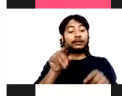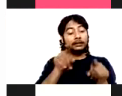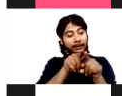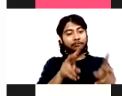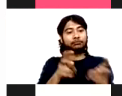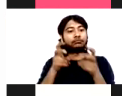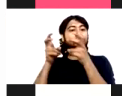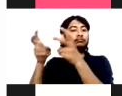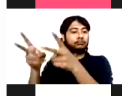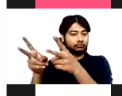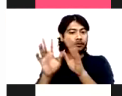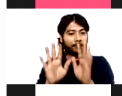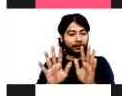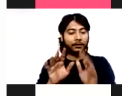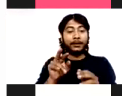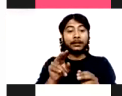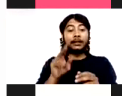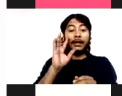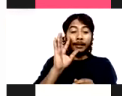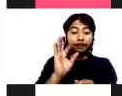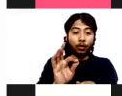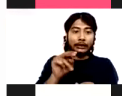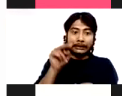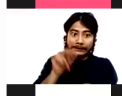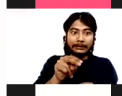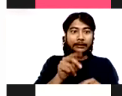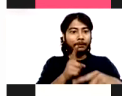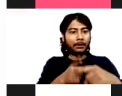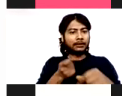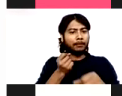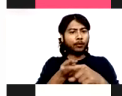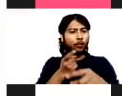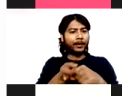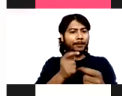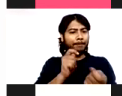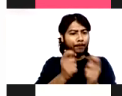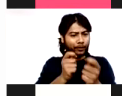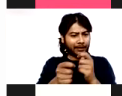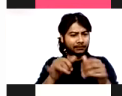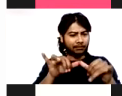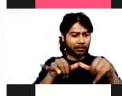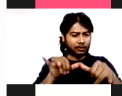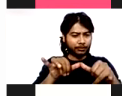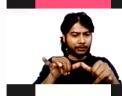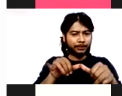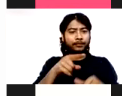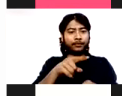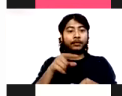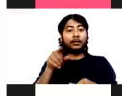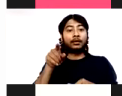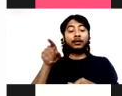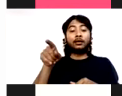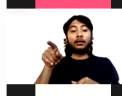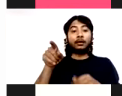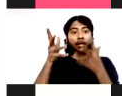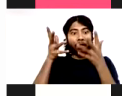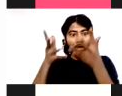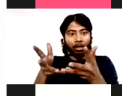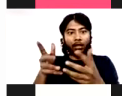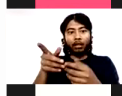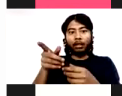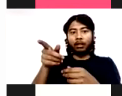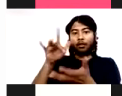means necessary and appropriate modification and adjustment, not imposing a disproportionate or undue burden where needed in a